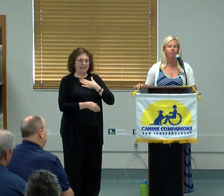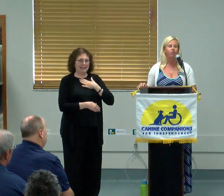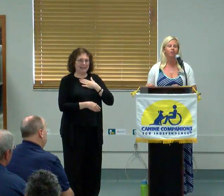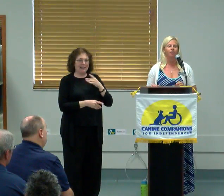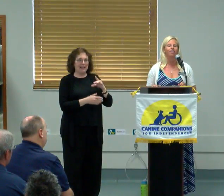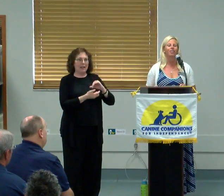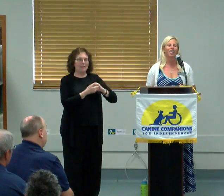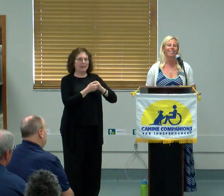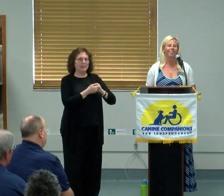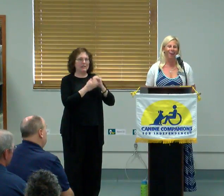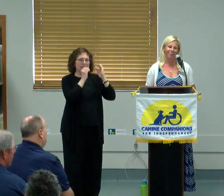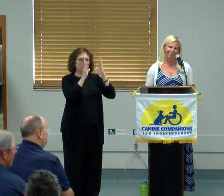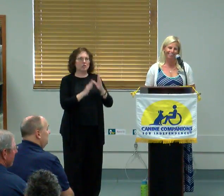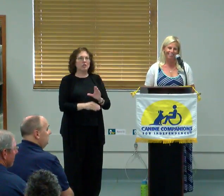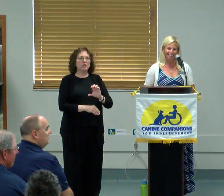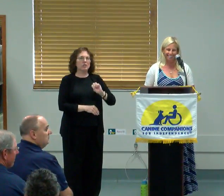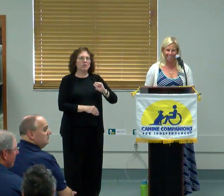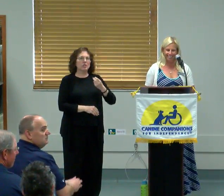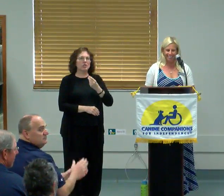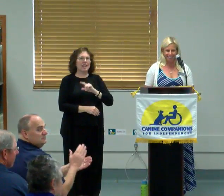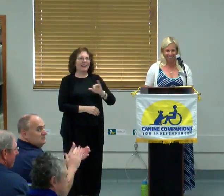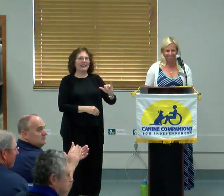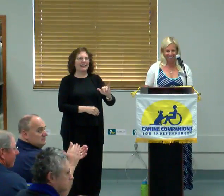Southeast Region instructor, Shelley Locke.